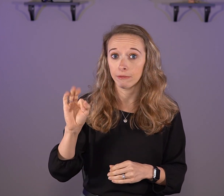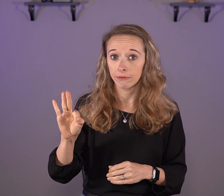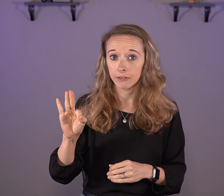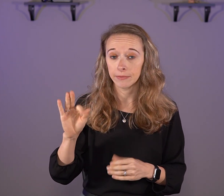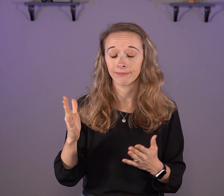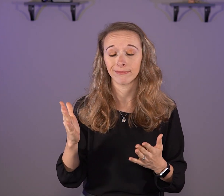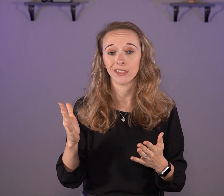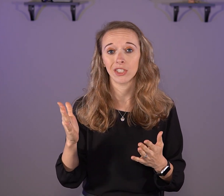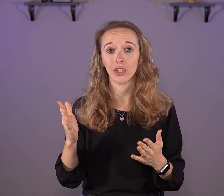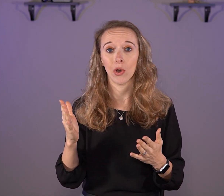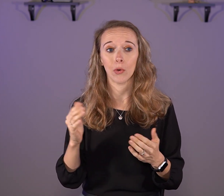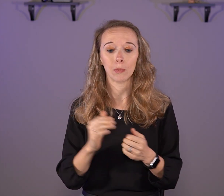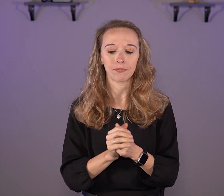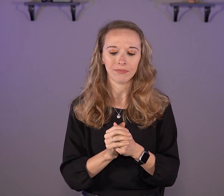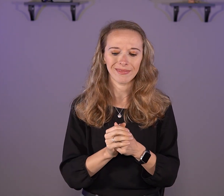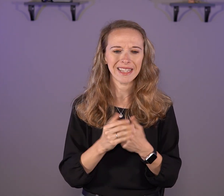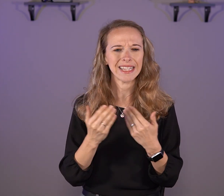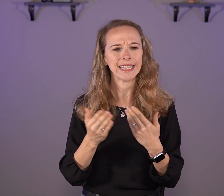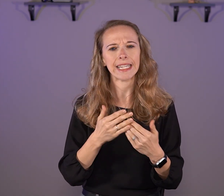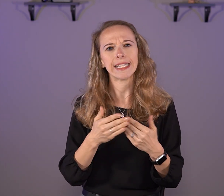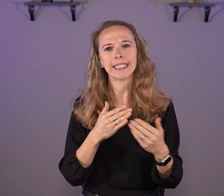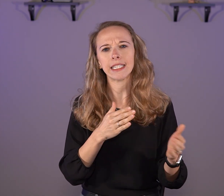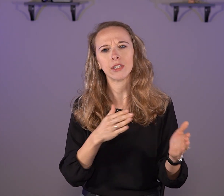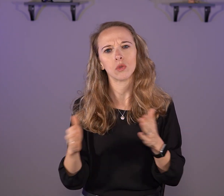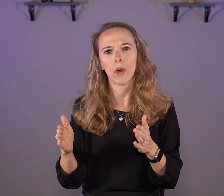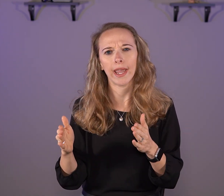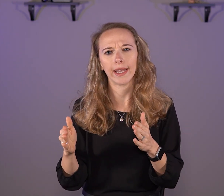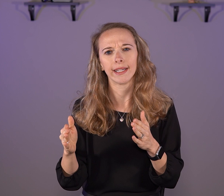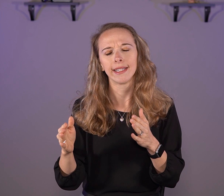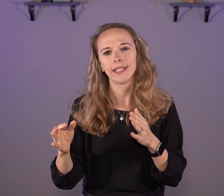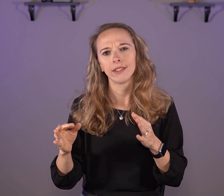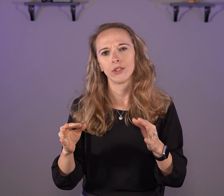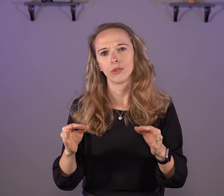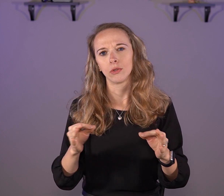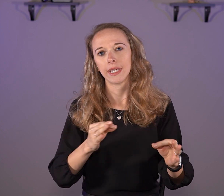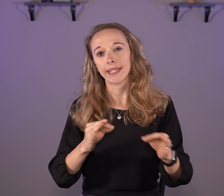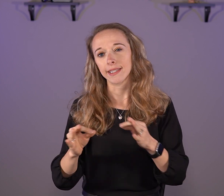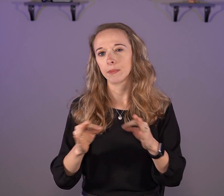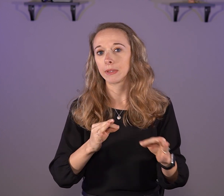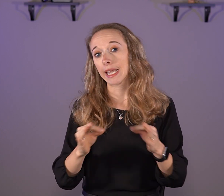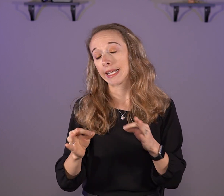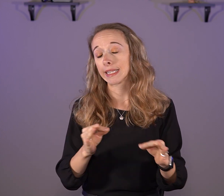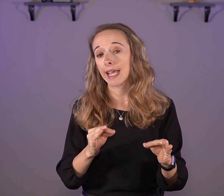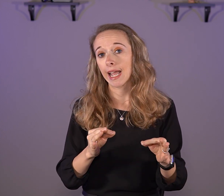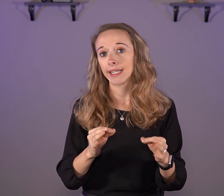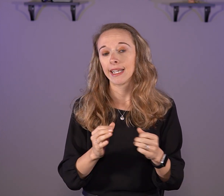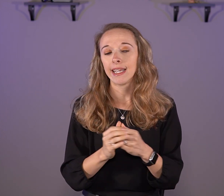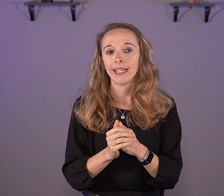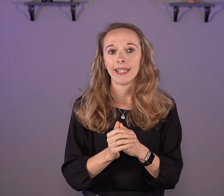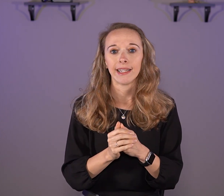deaf? So the easiest way to explain that